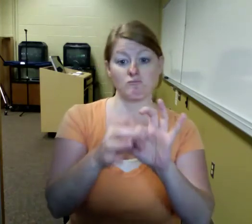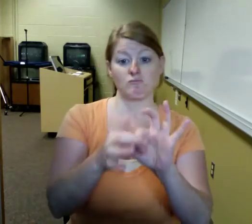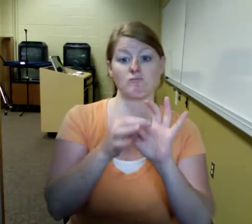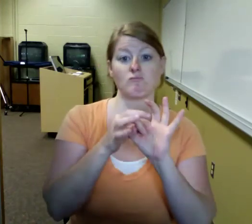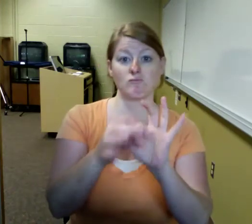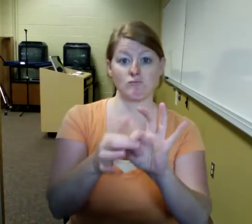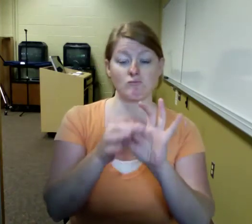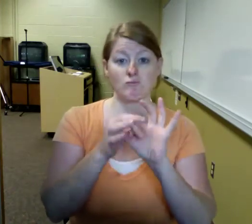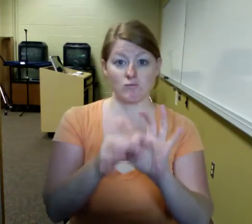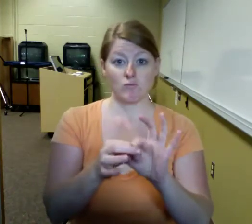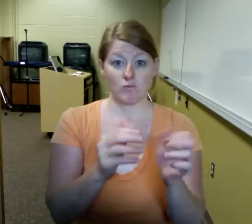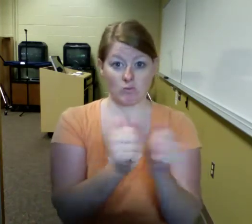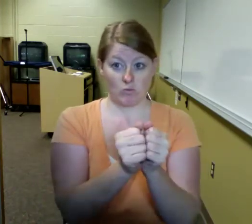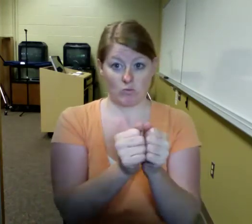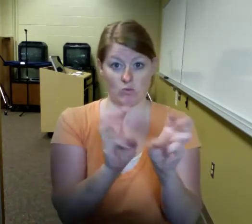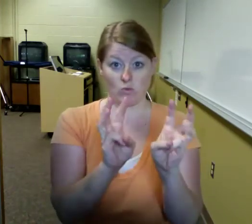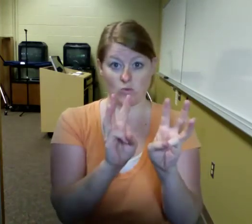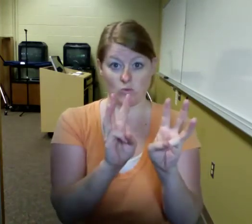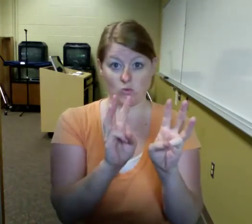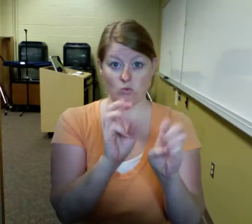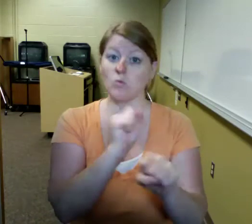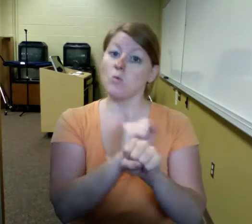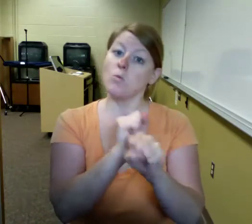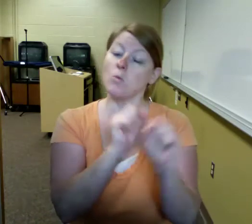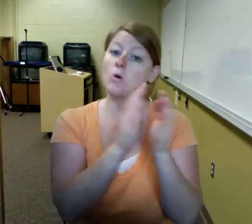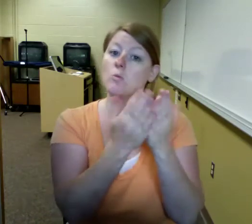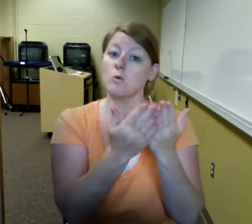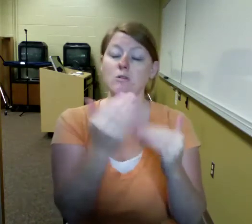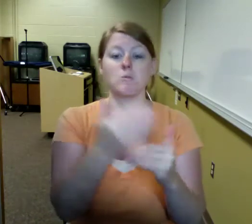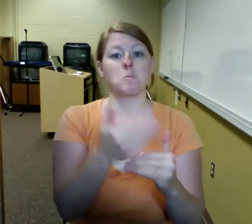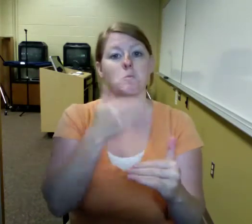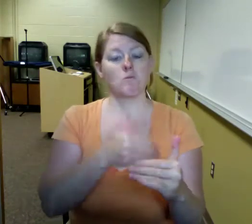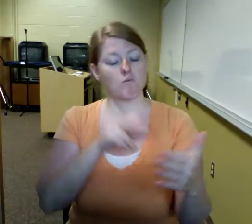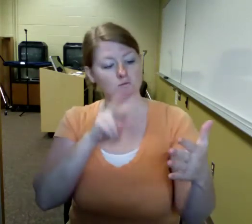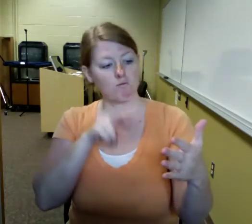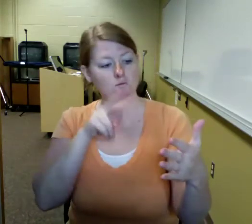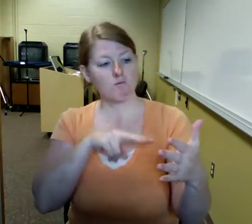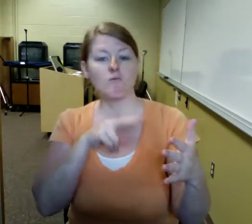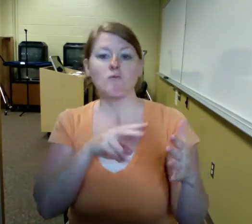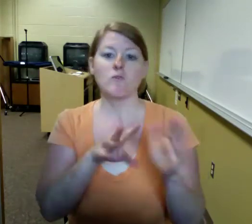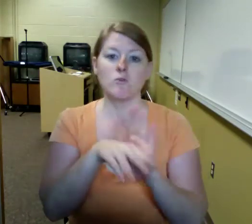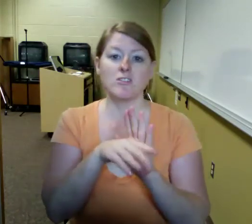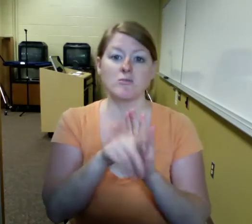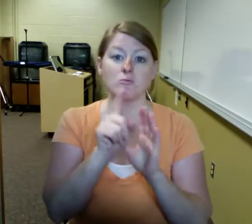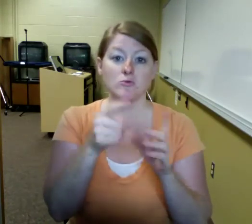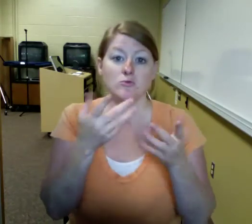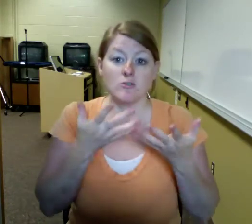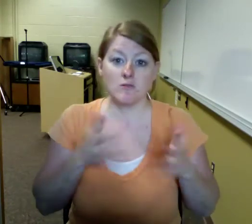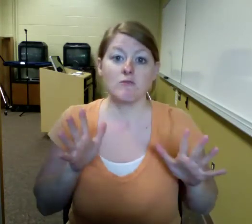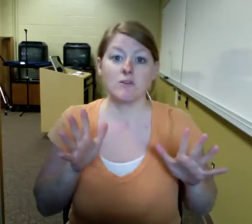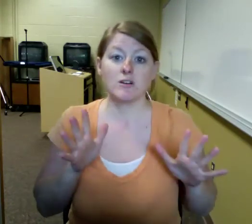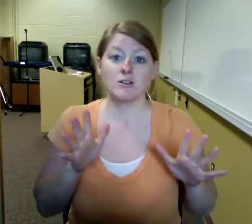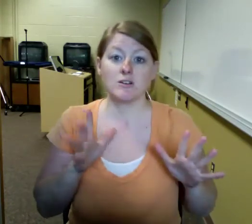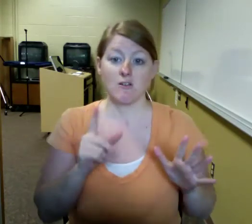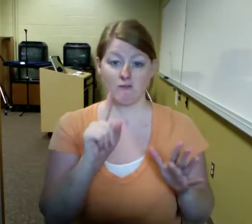resource workbook. Before viewing this tape, you should have completed the first 4 chapters of the resource